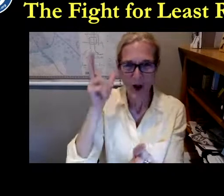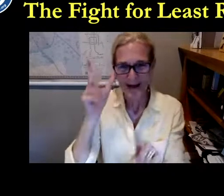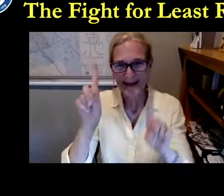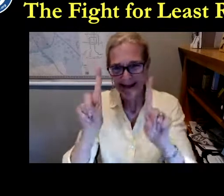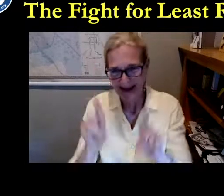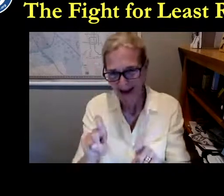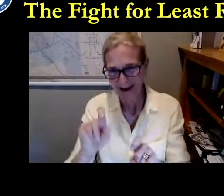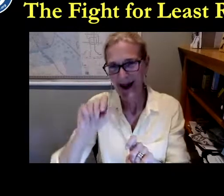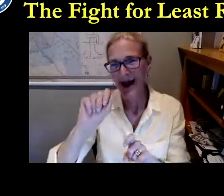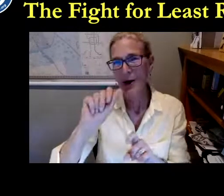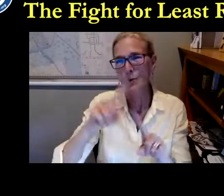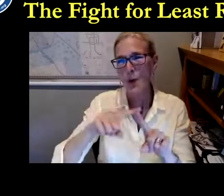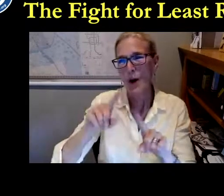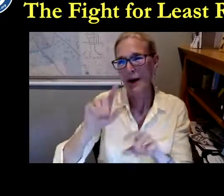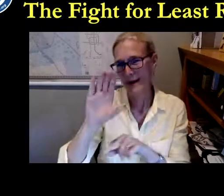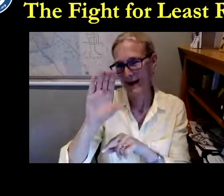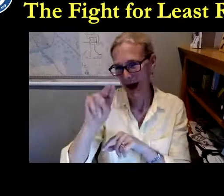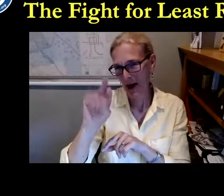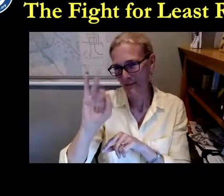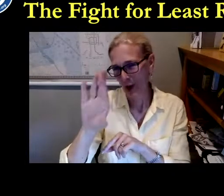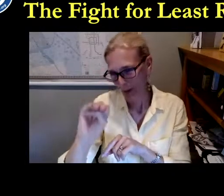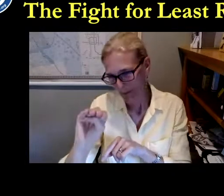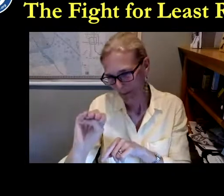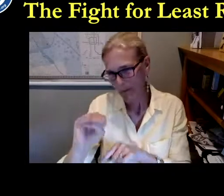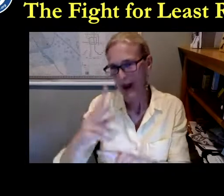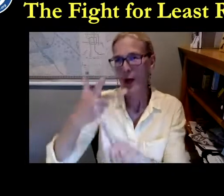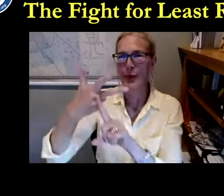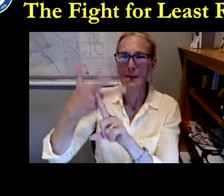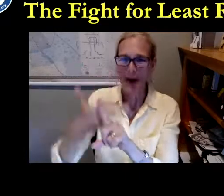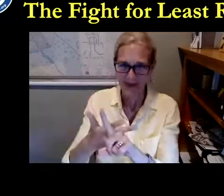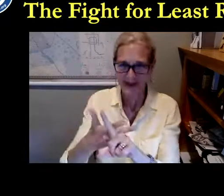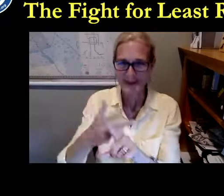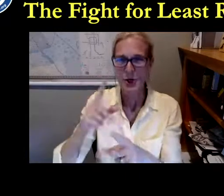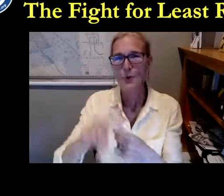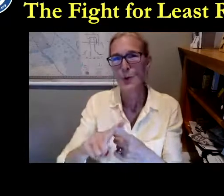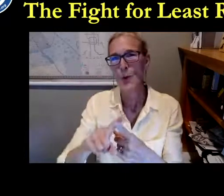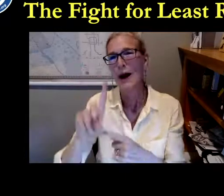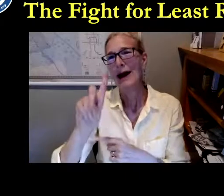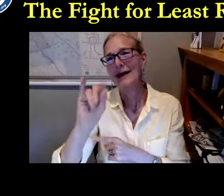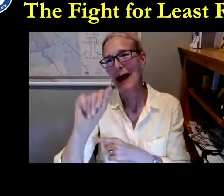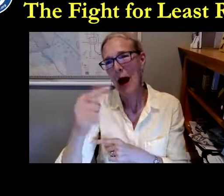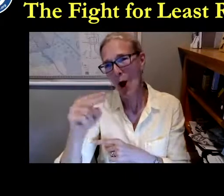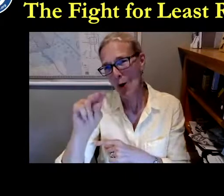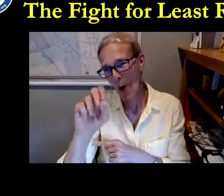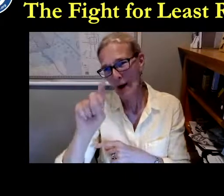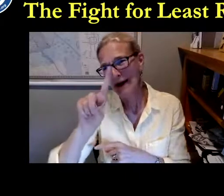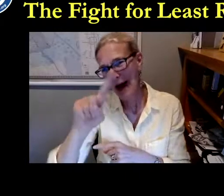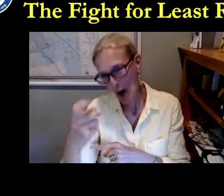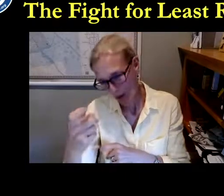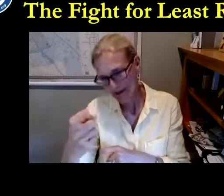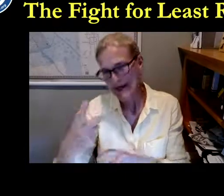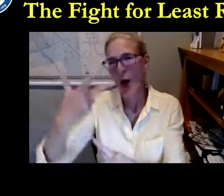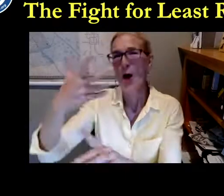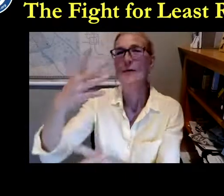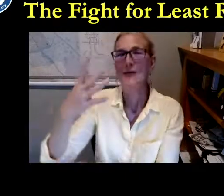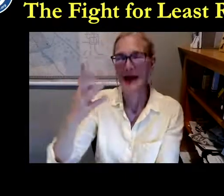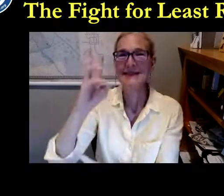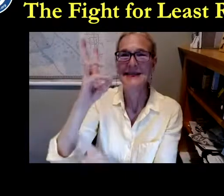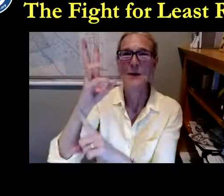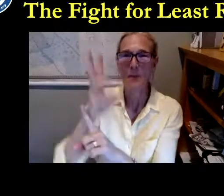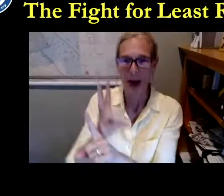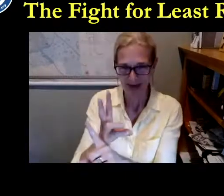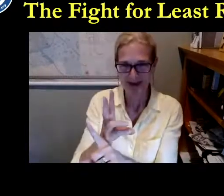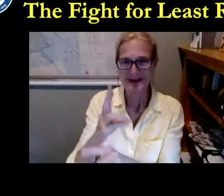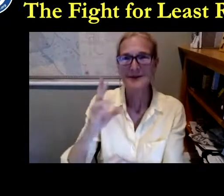And I said, they often go back a month later for the hearing test, and then they come back at